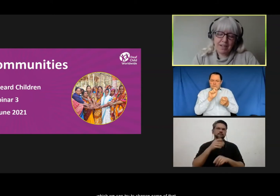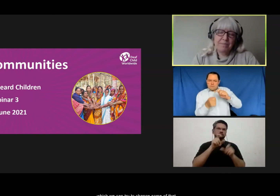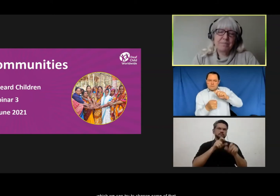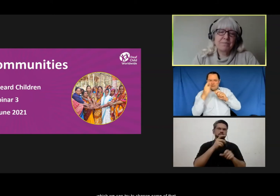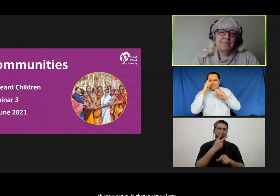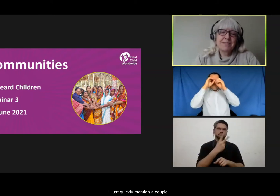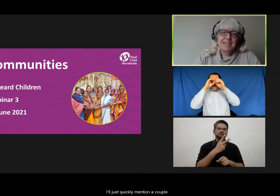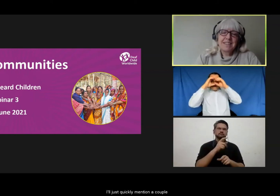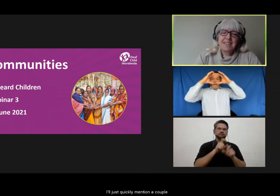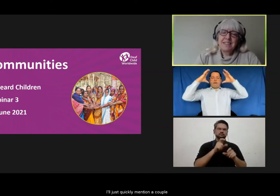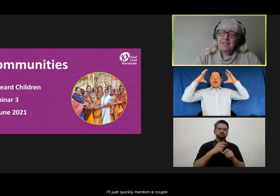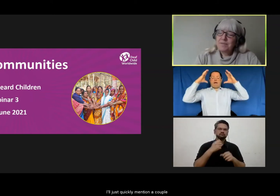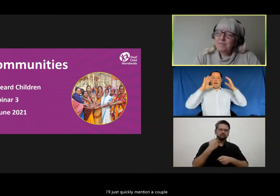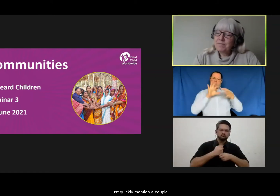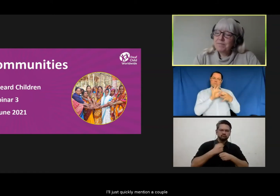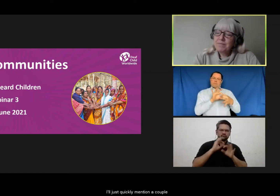that.